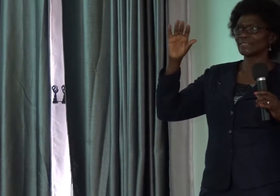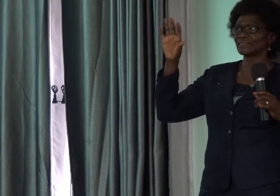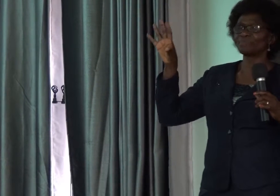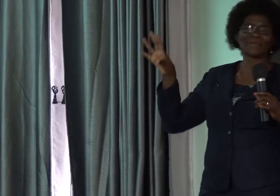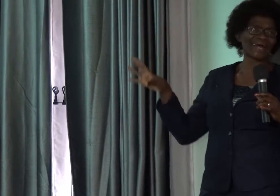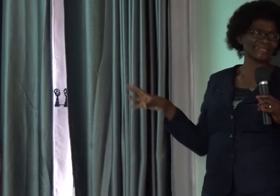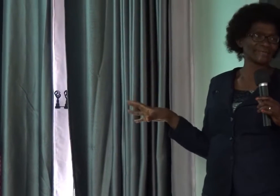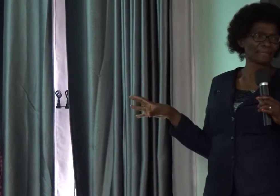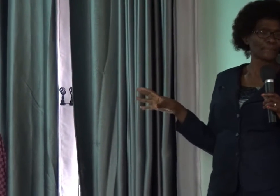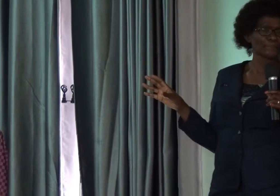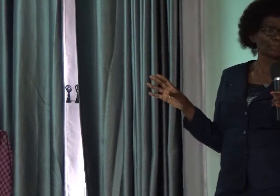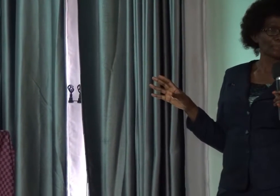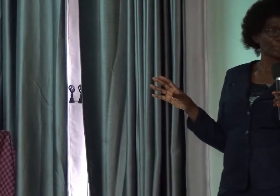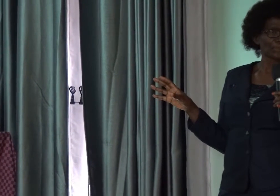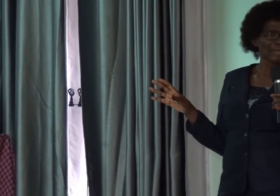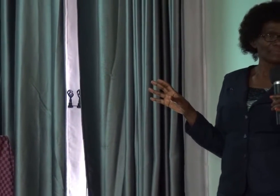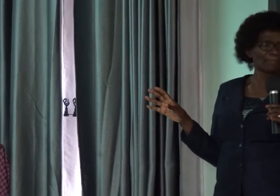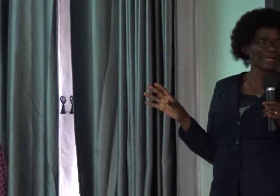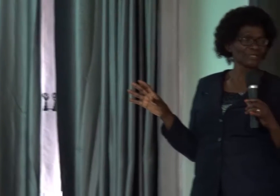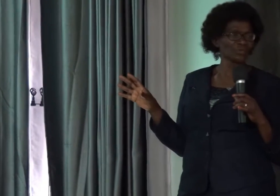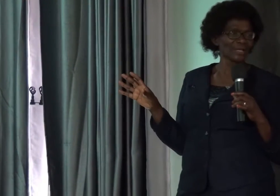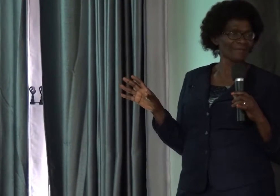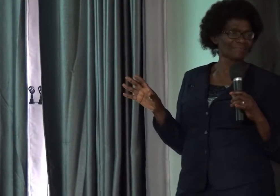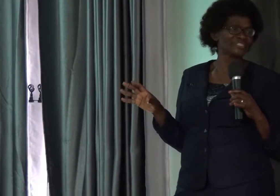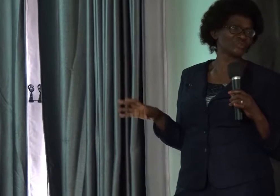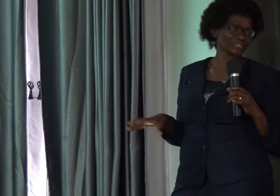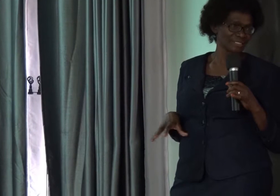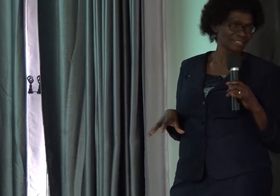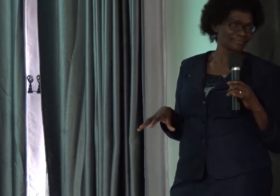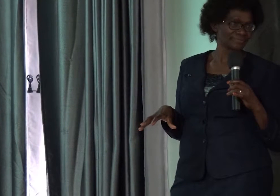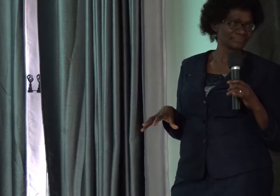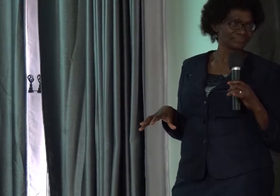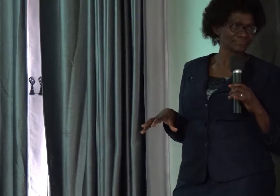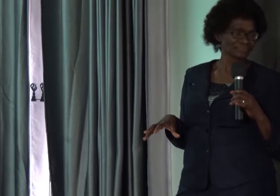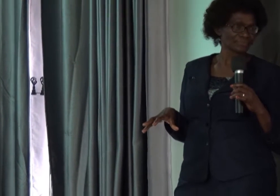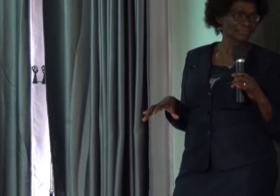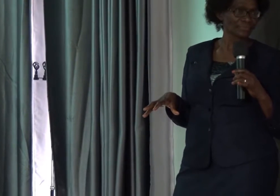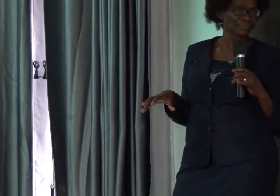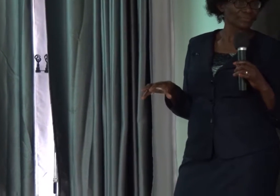and the plan. The plan will have a vision